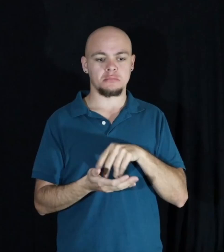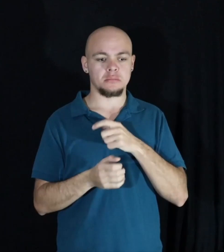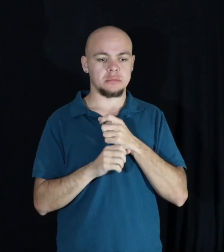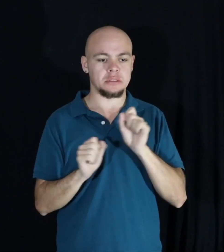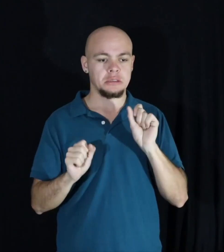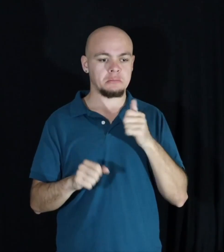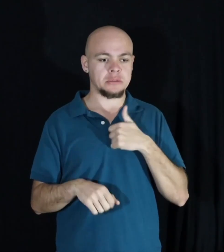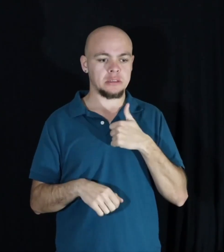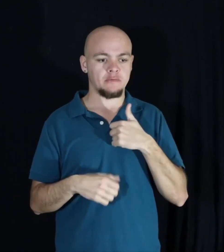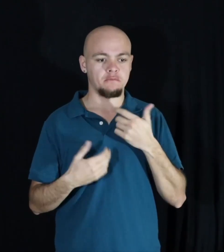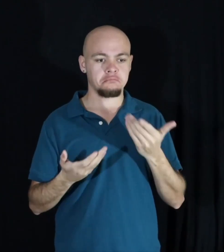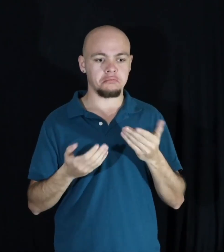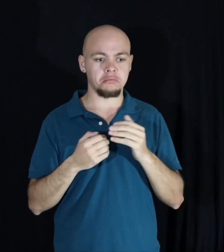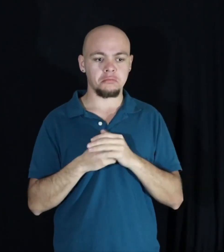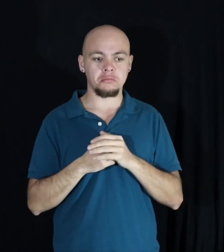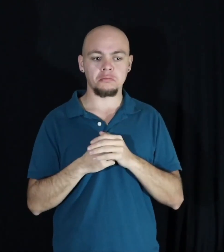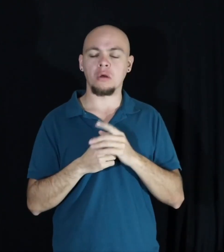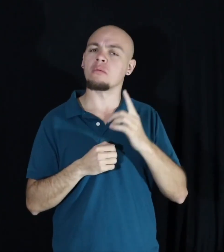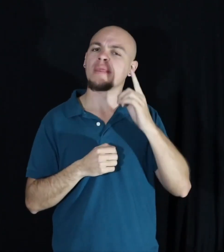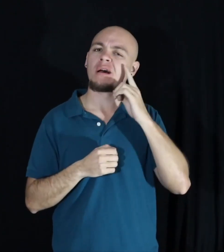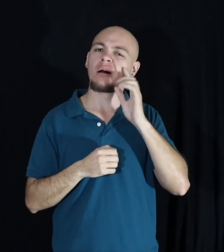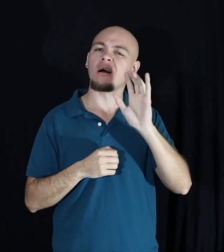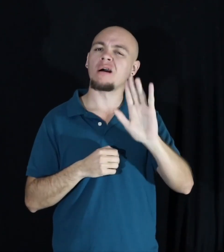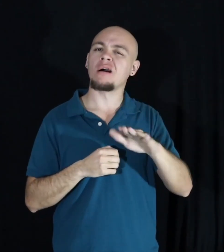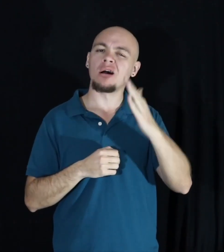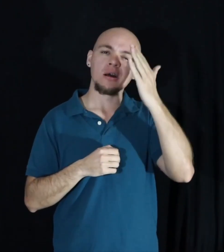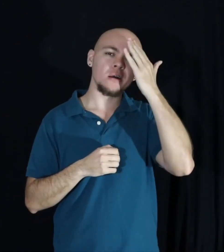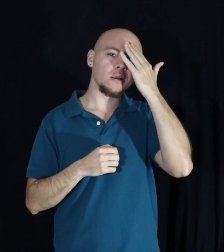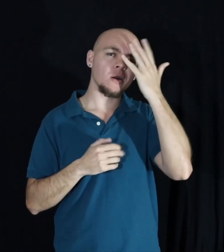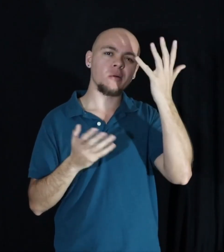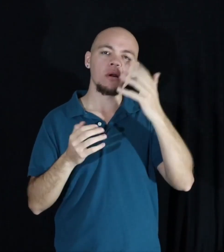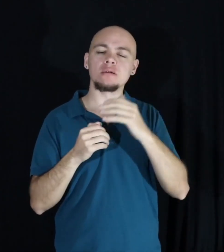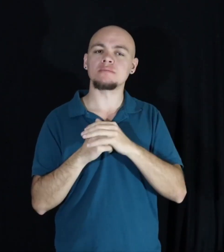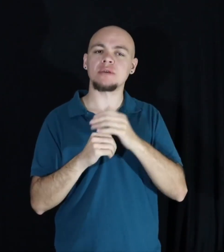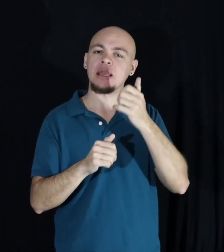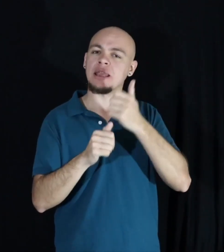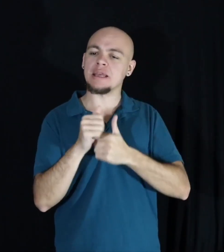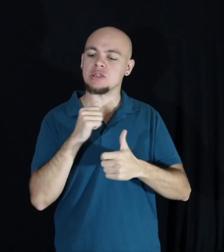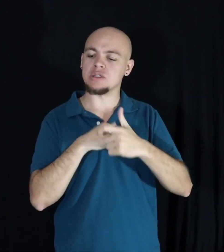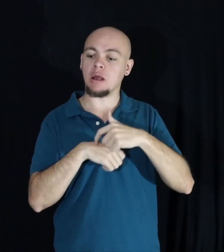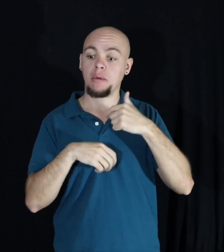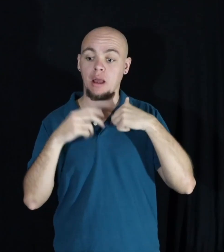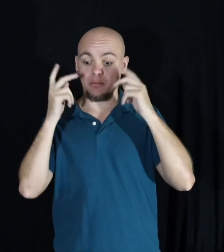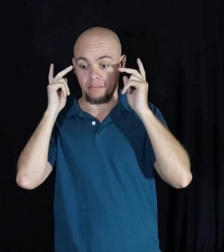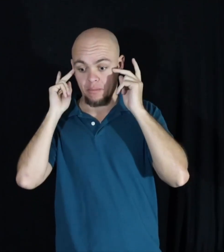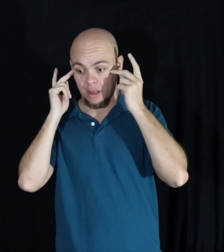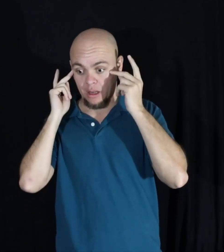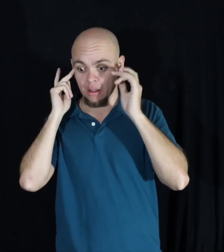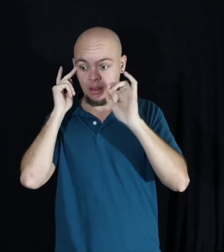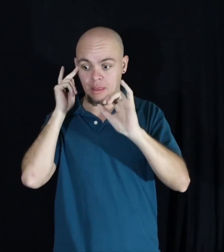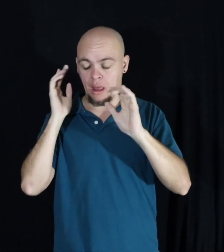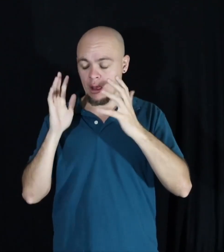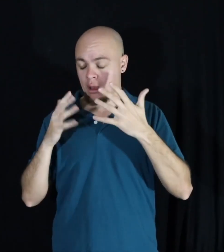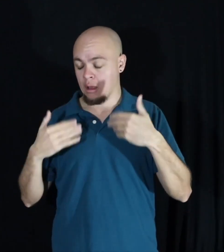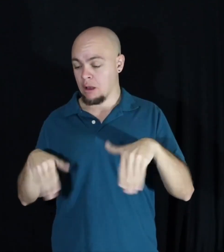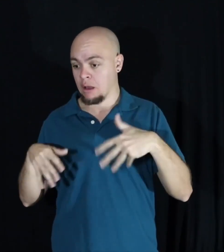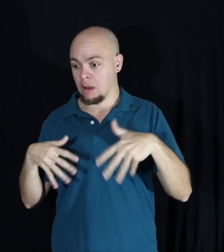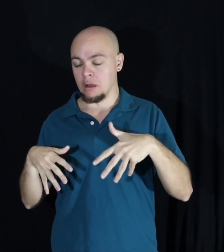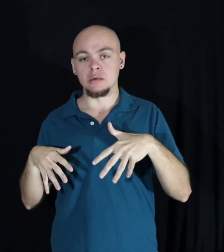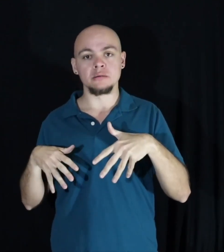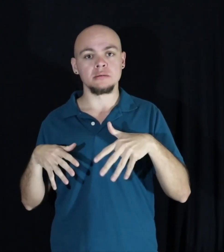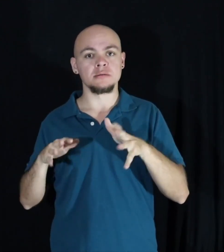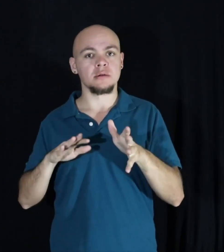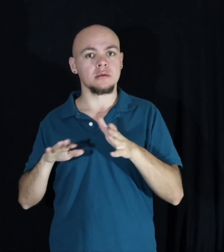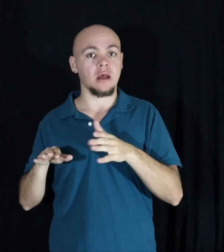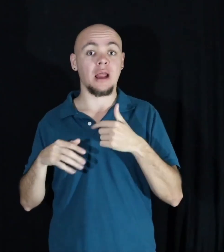myself. So I said, you know what? I'm going to picture this. Every time I freak out and I have one of these episodes going forward, and I'll be